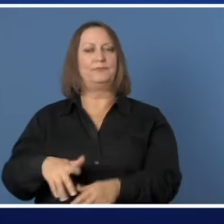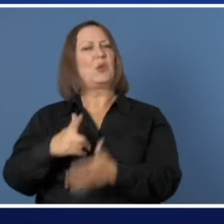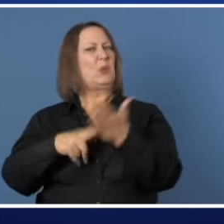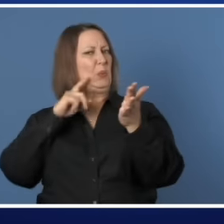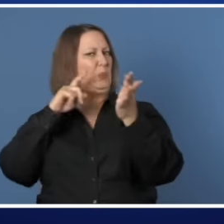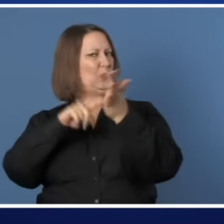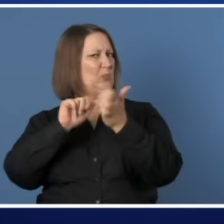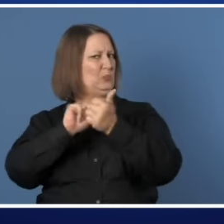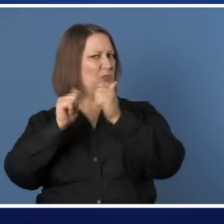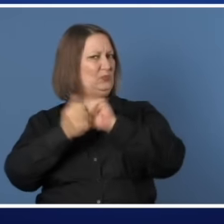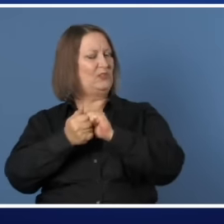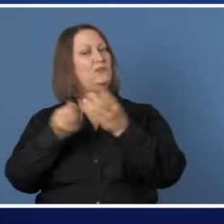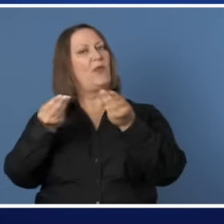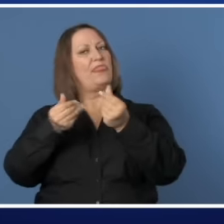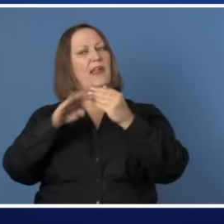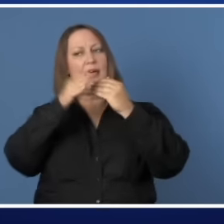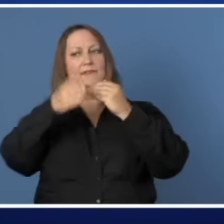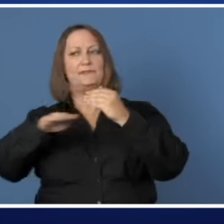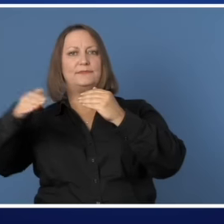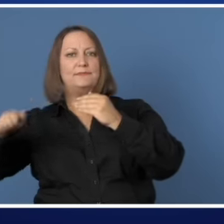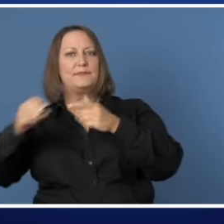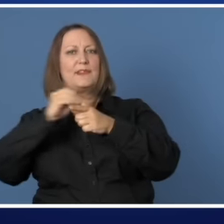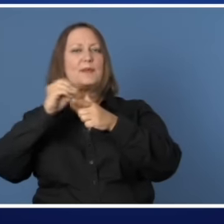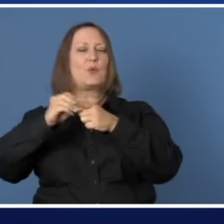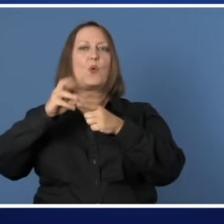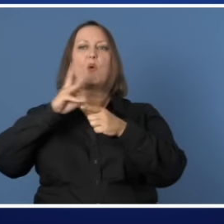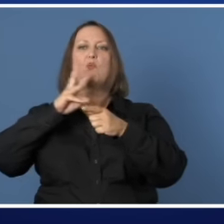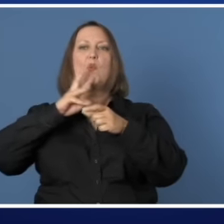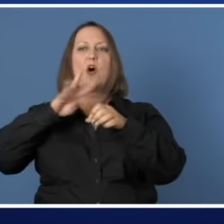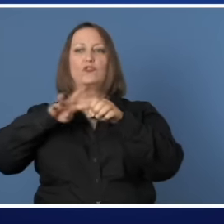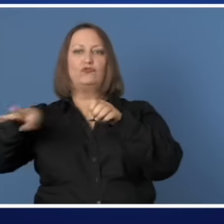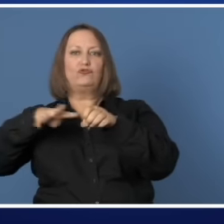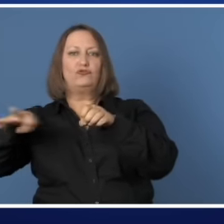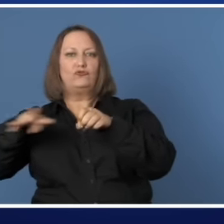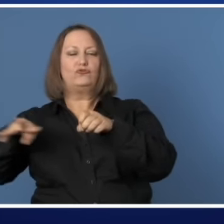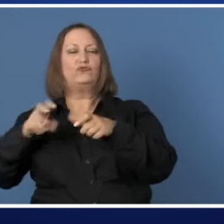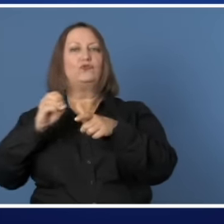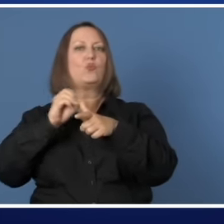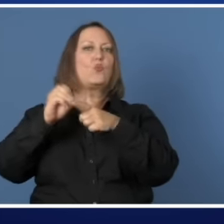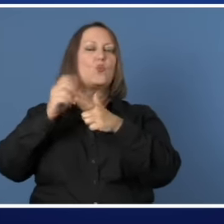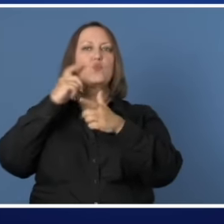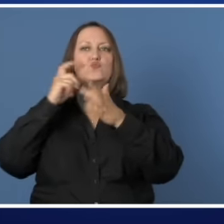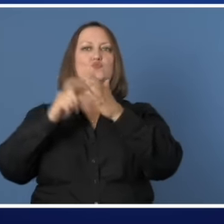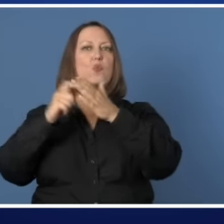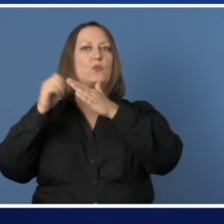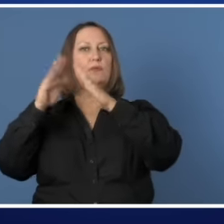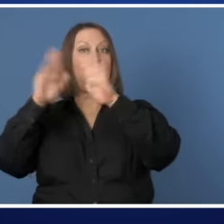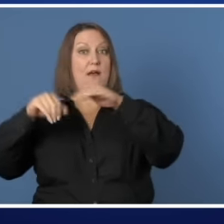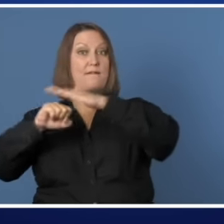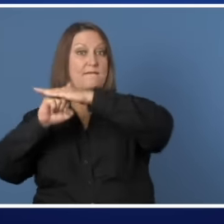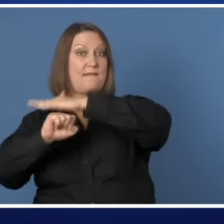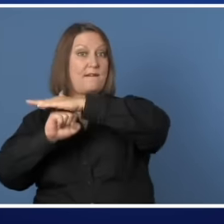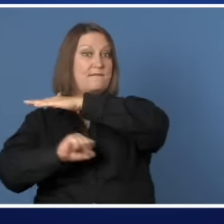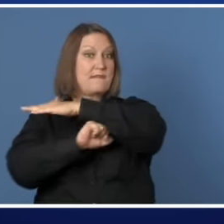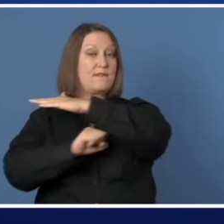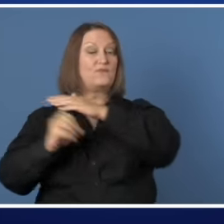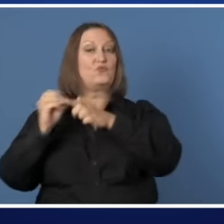Look for changes in landscape and water drainage or new cracks in foundations and